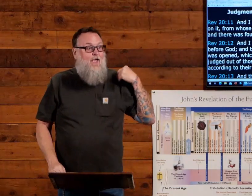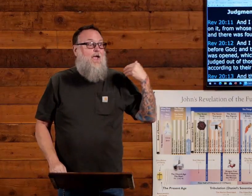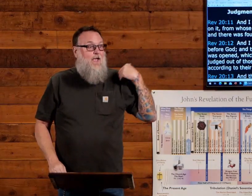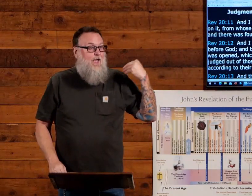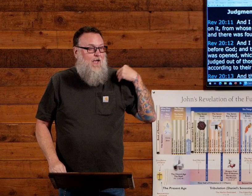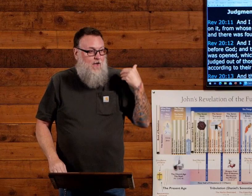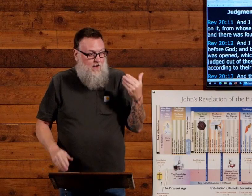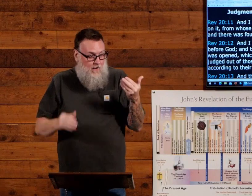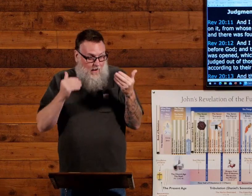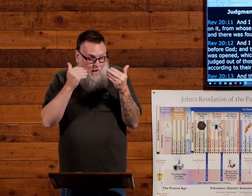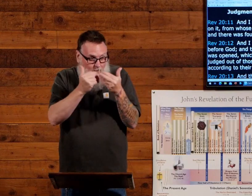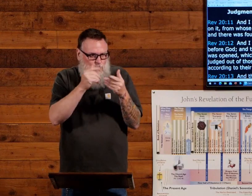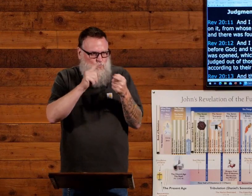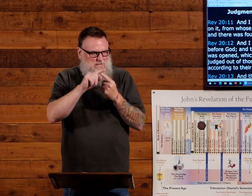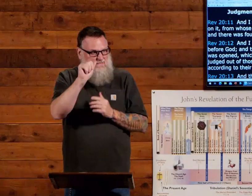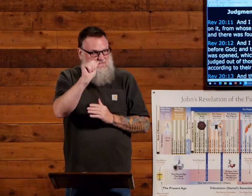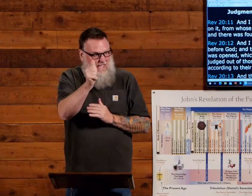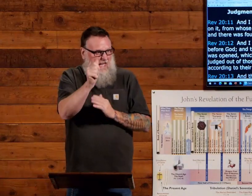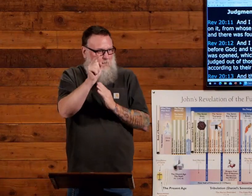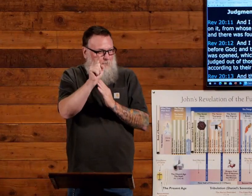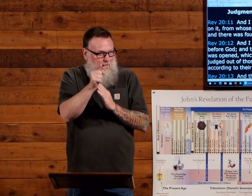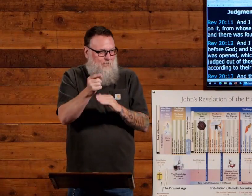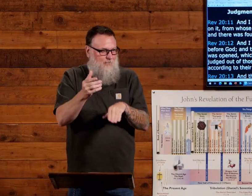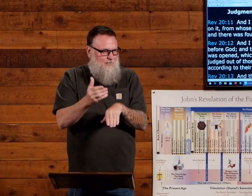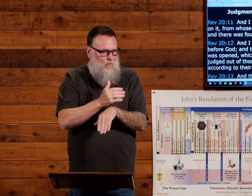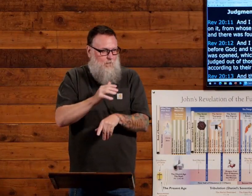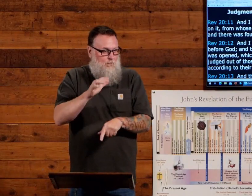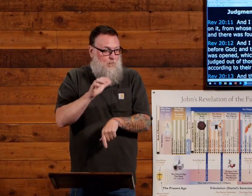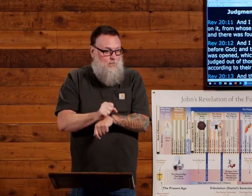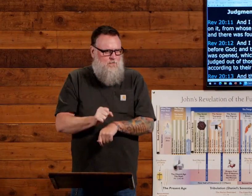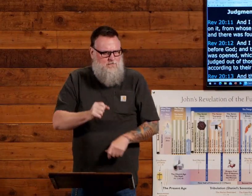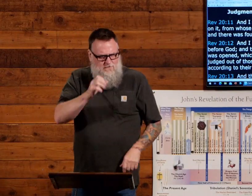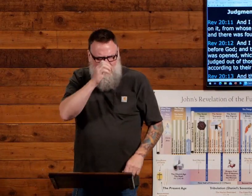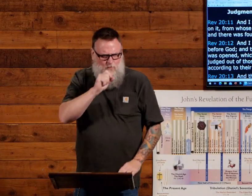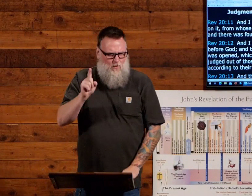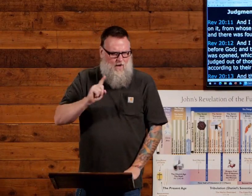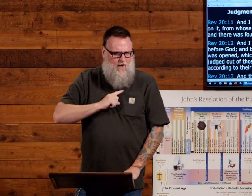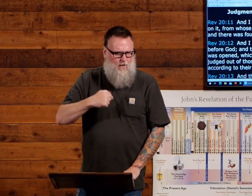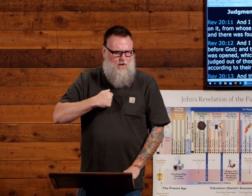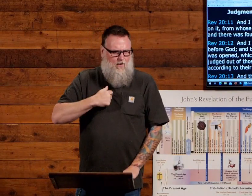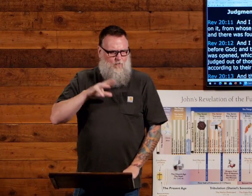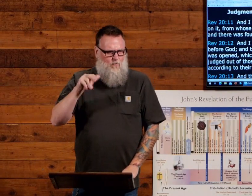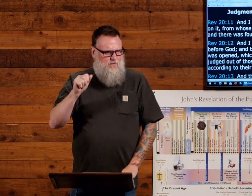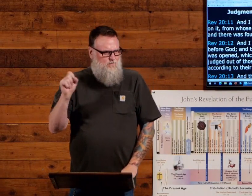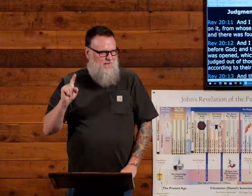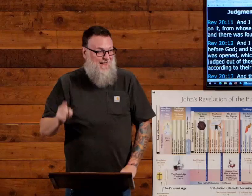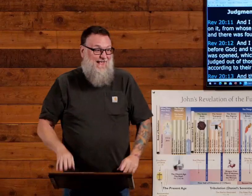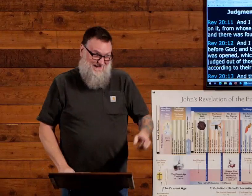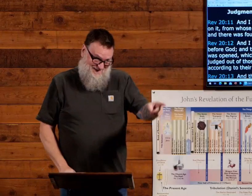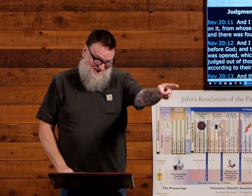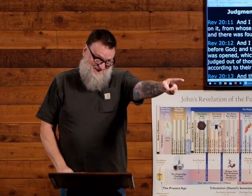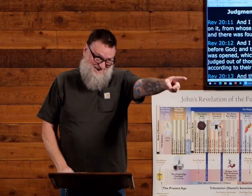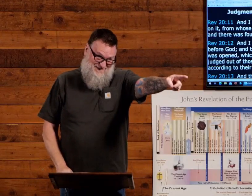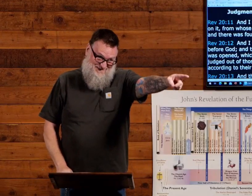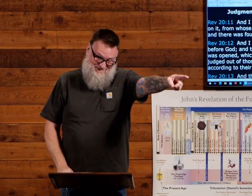My wife kept reminding me. Close to 10 minutes before the appointment, guess where I was?